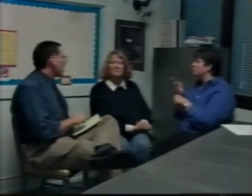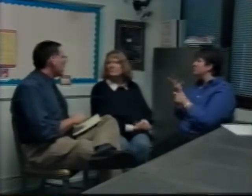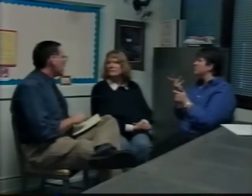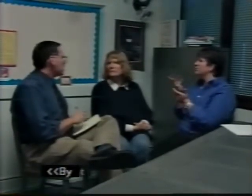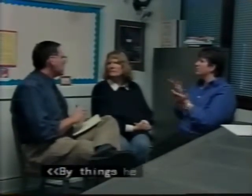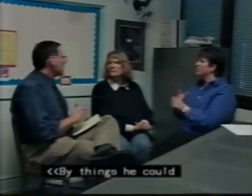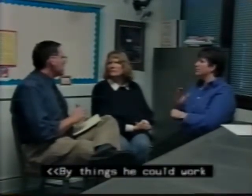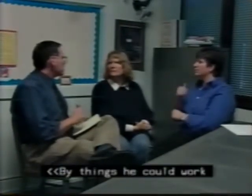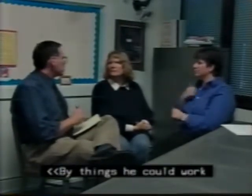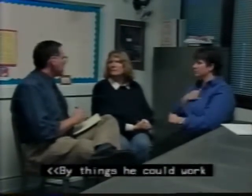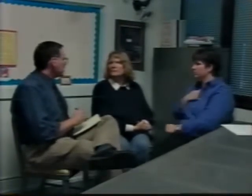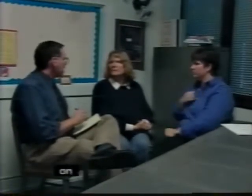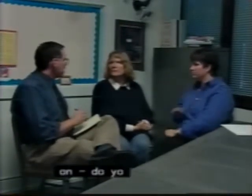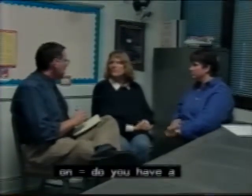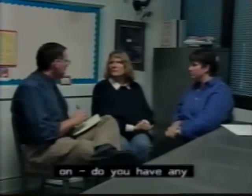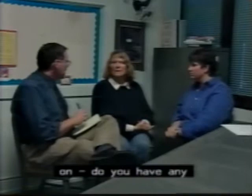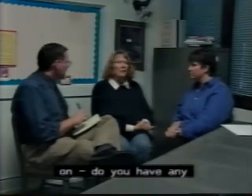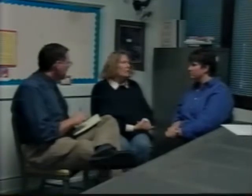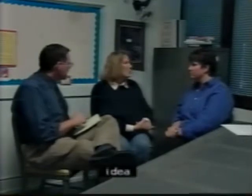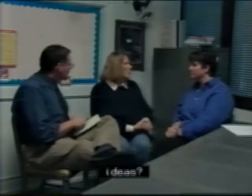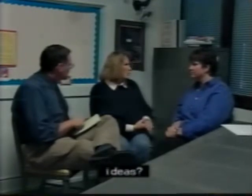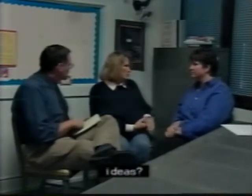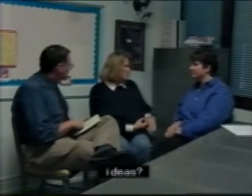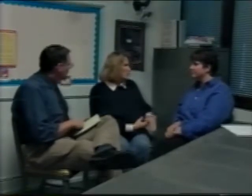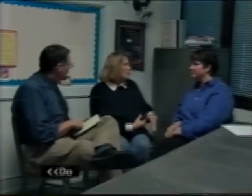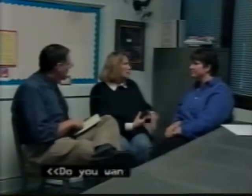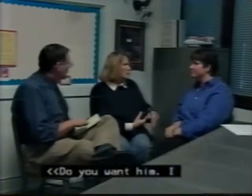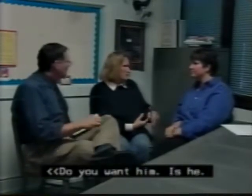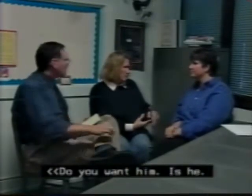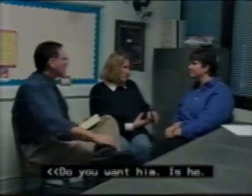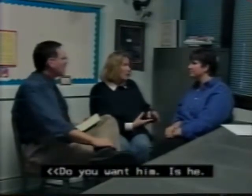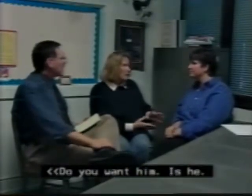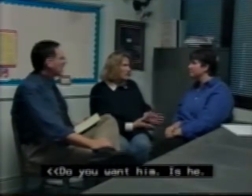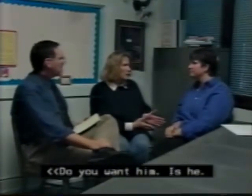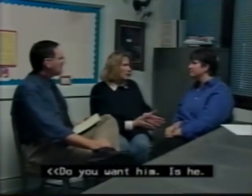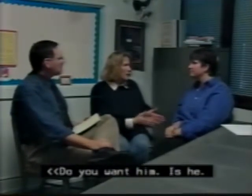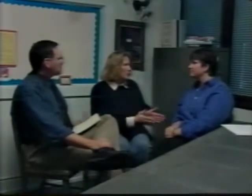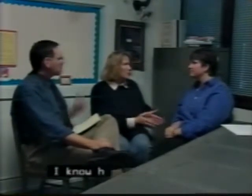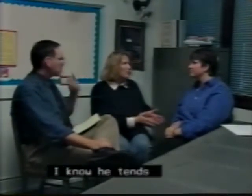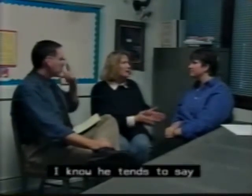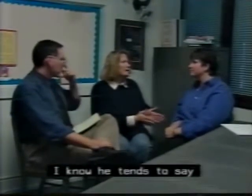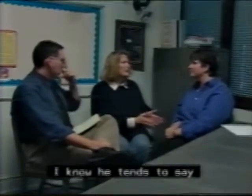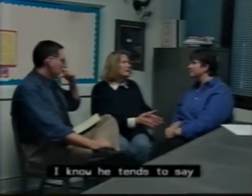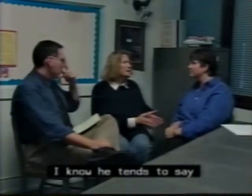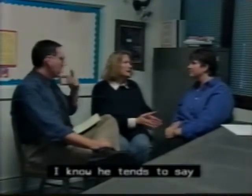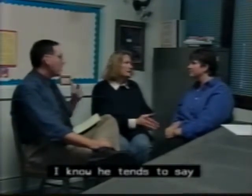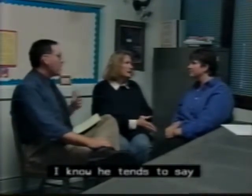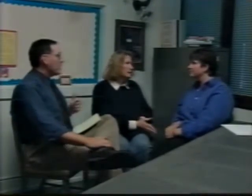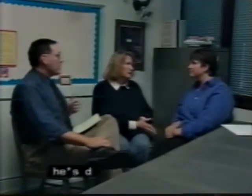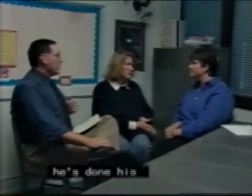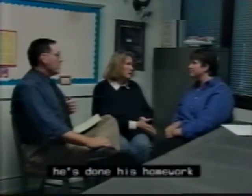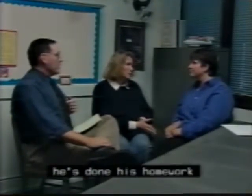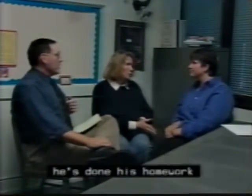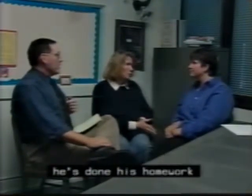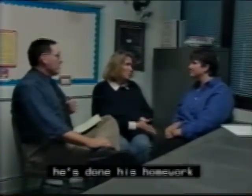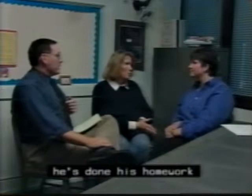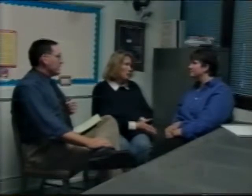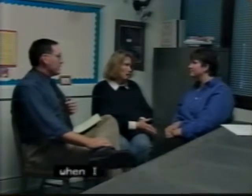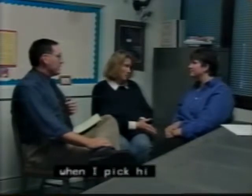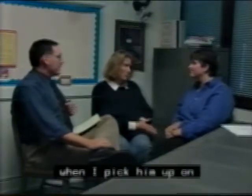By things he could work on. Do you have any ideas? Well, do you want, is he, I know he tends to say he's done his homework when